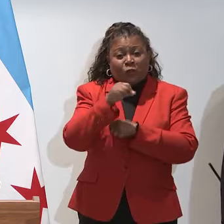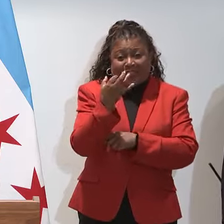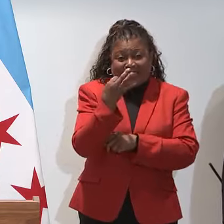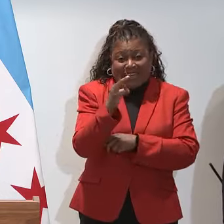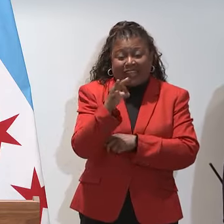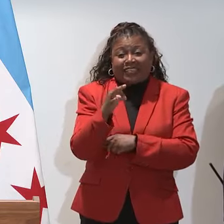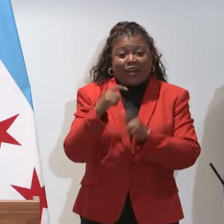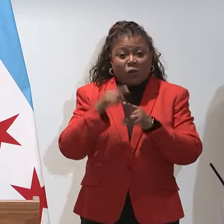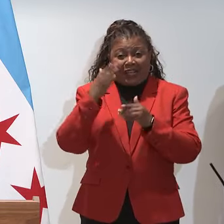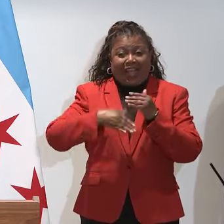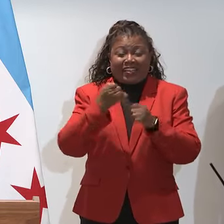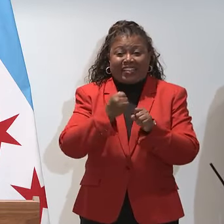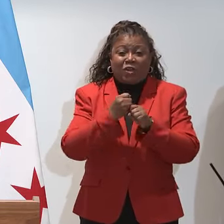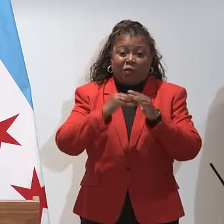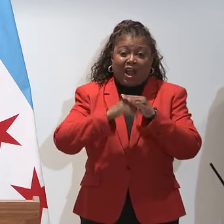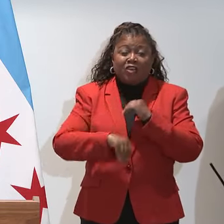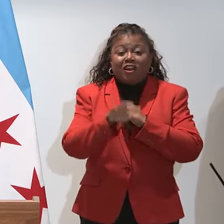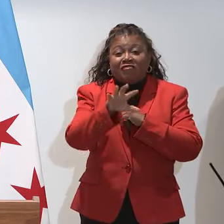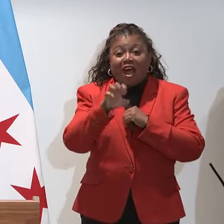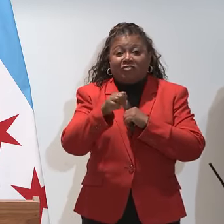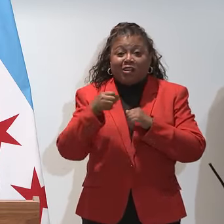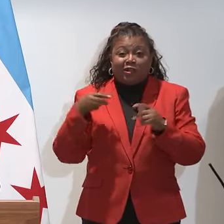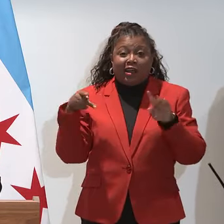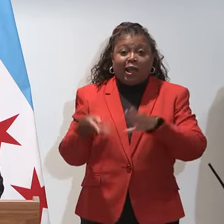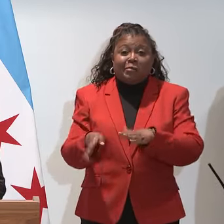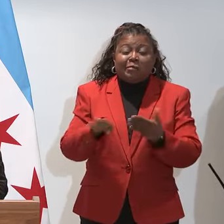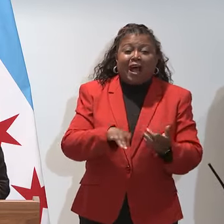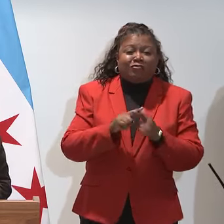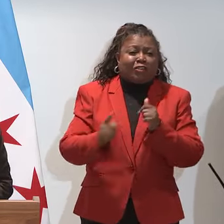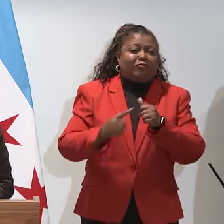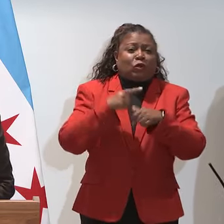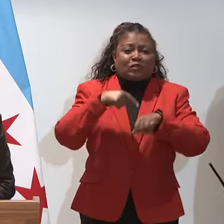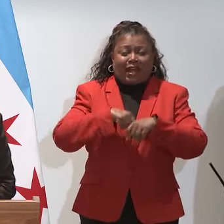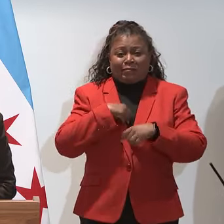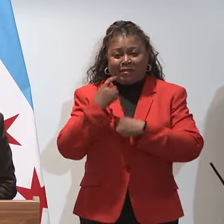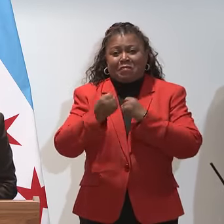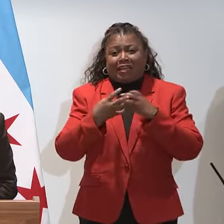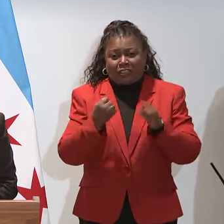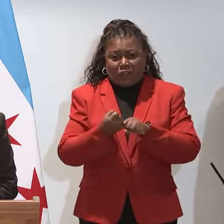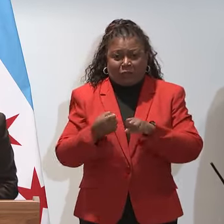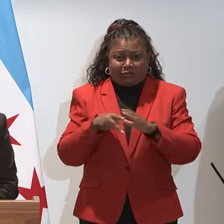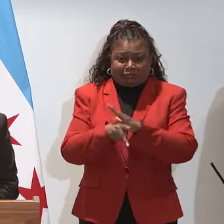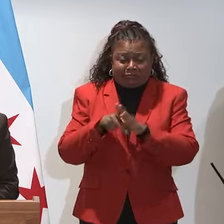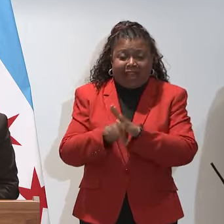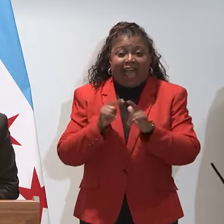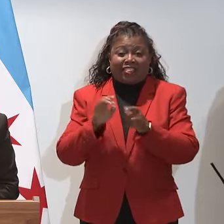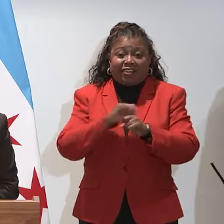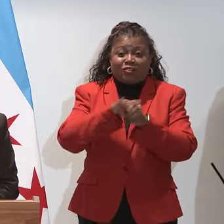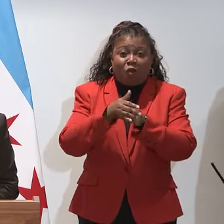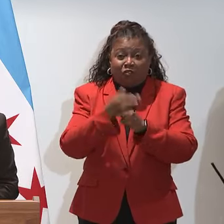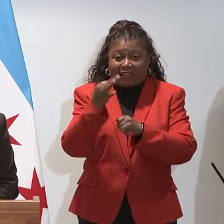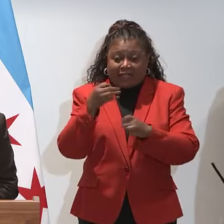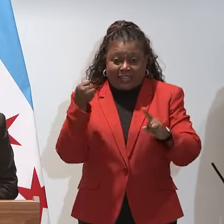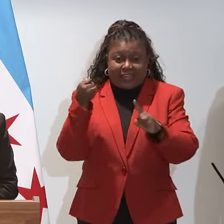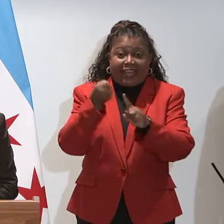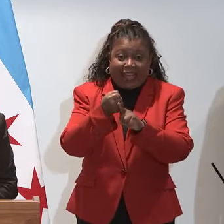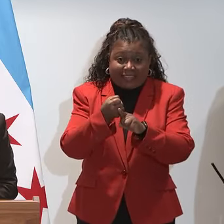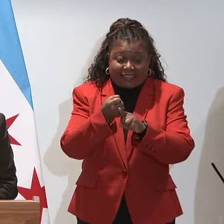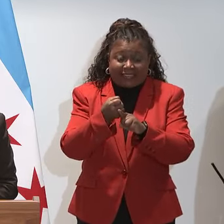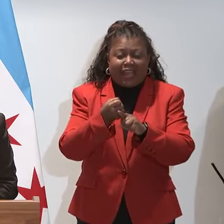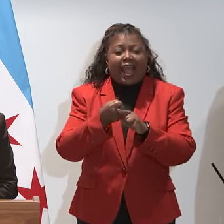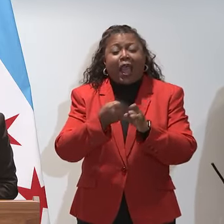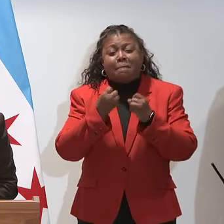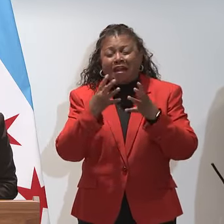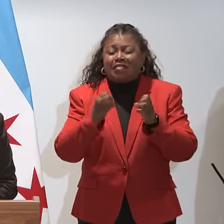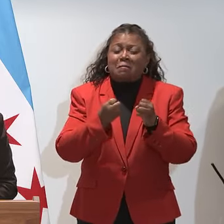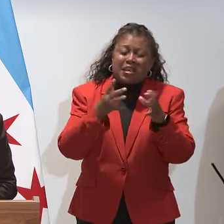2019, we ended the year with under 500 homicides for the first time in years. And then COVID hit. And